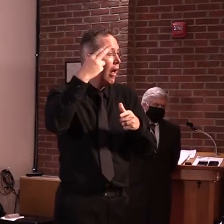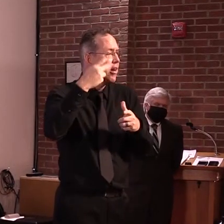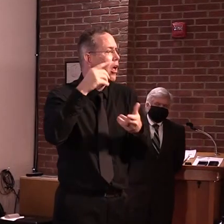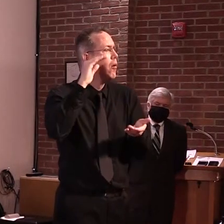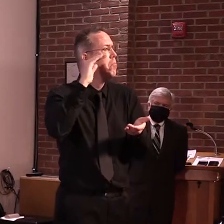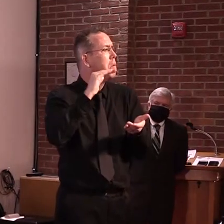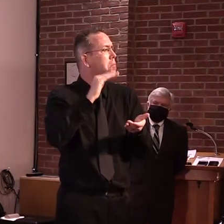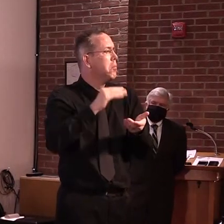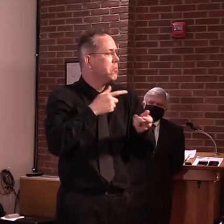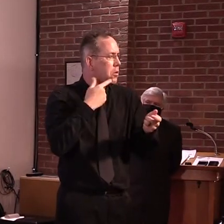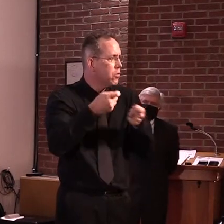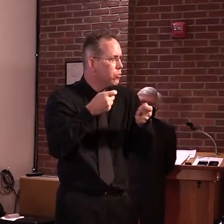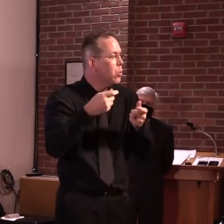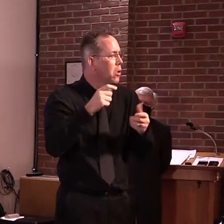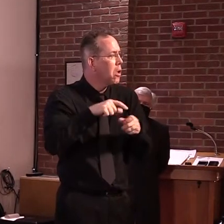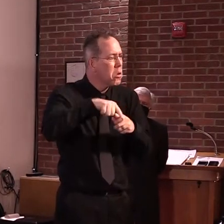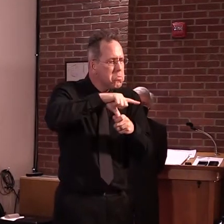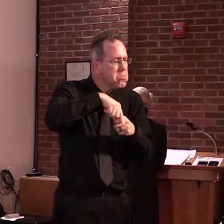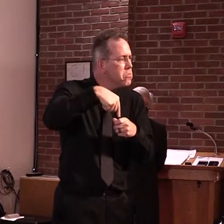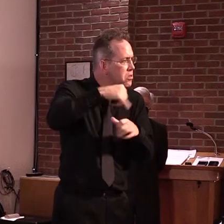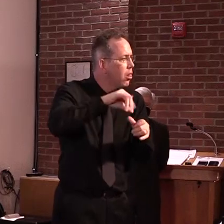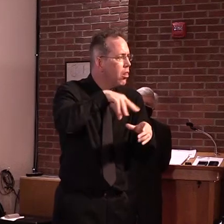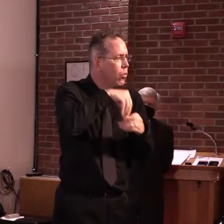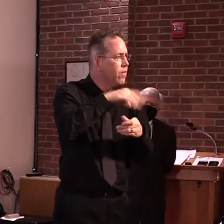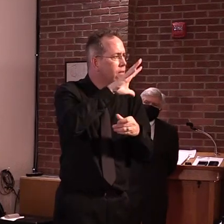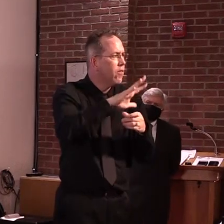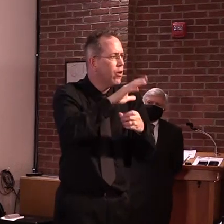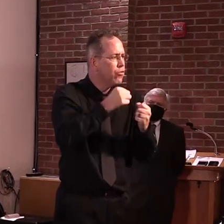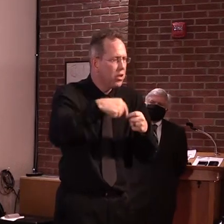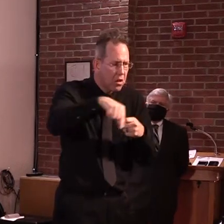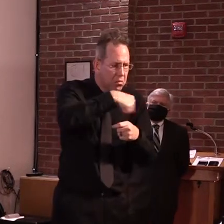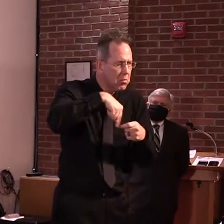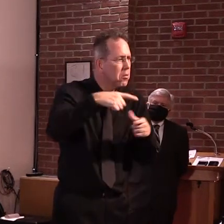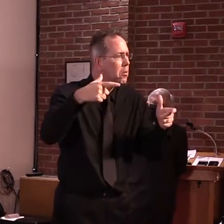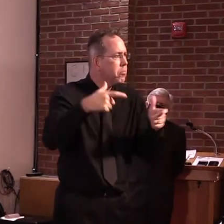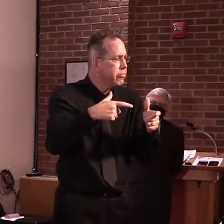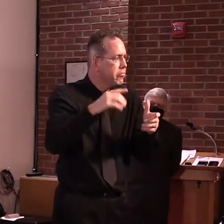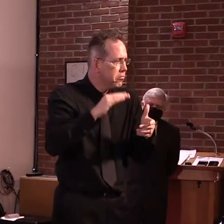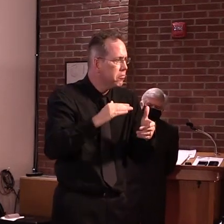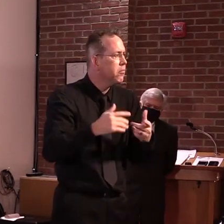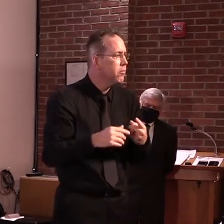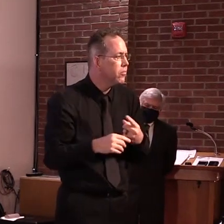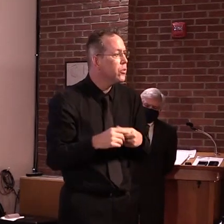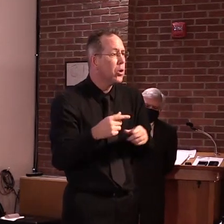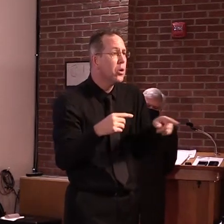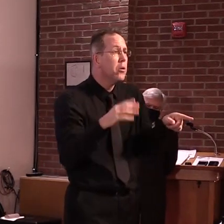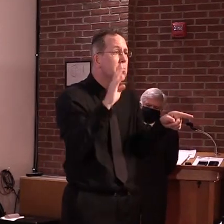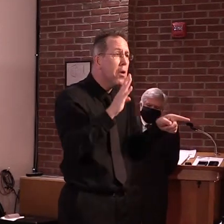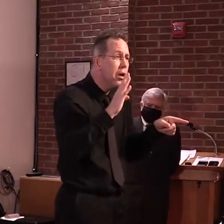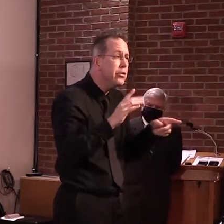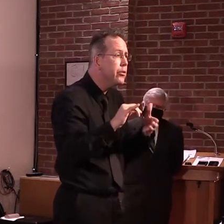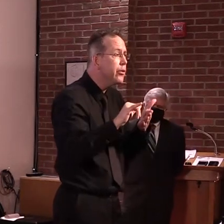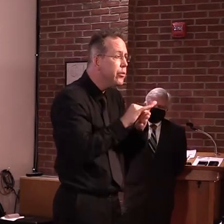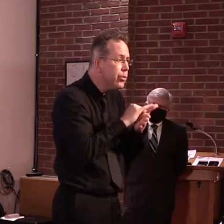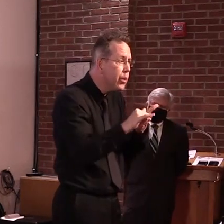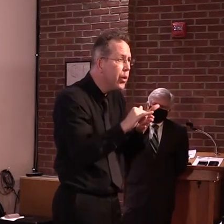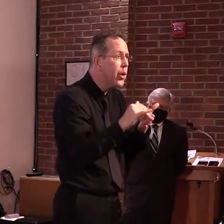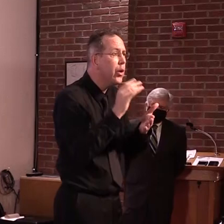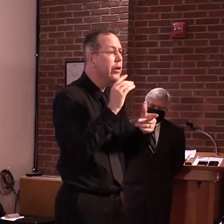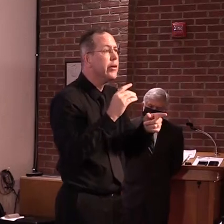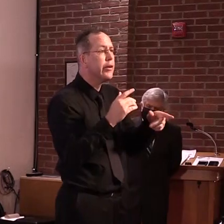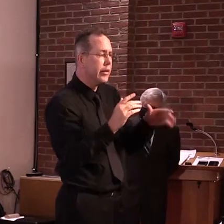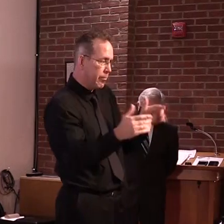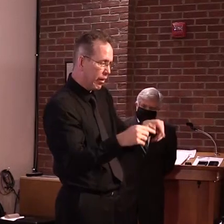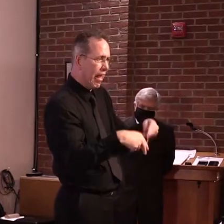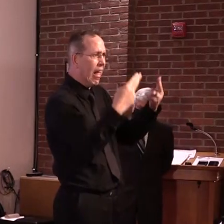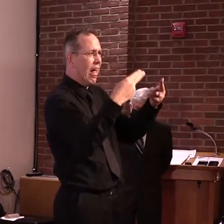region of the Northeast has the same level of risk when we're talking about current active cases.